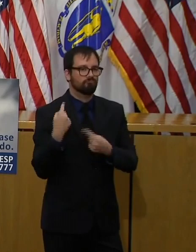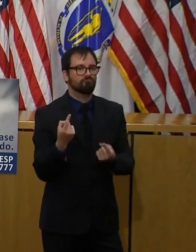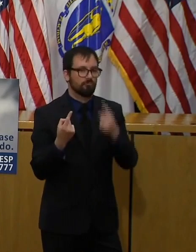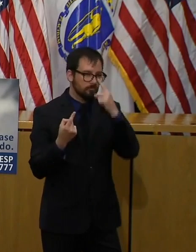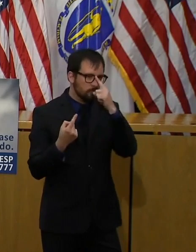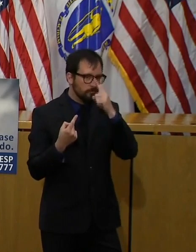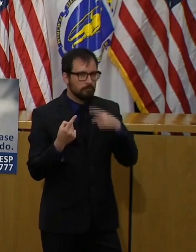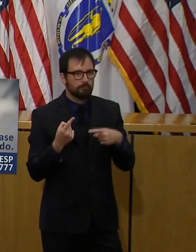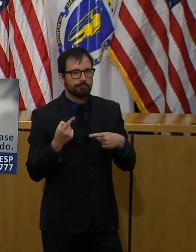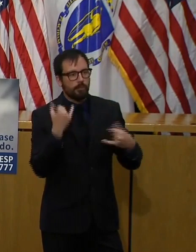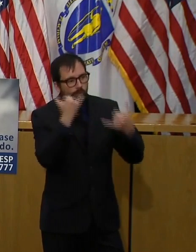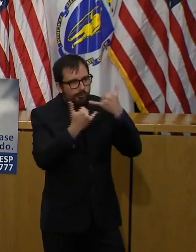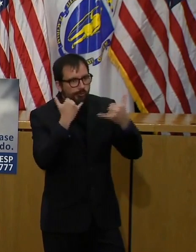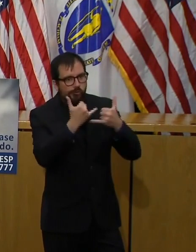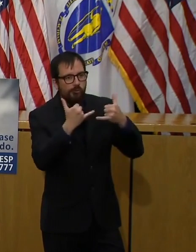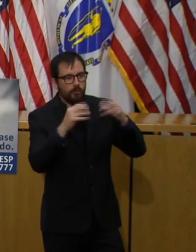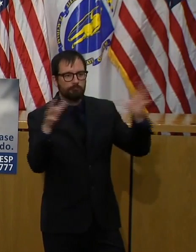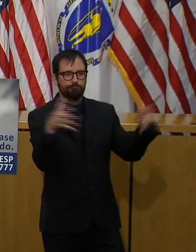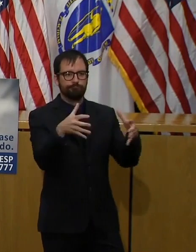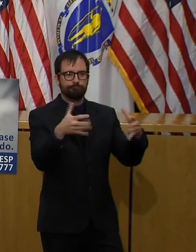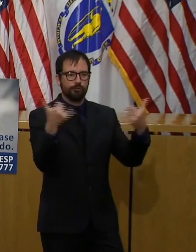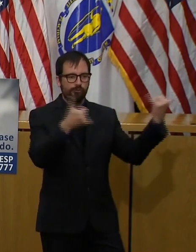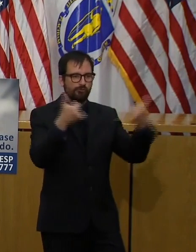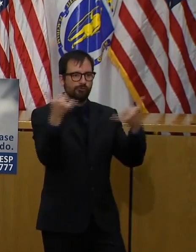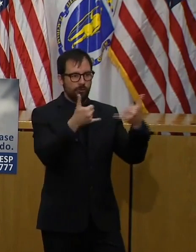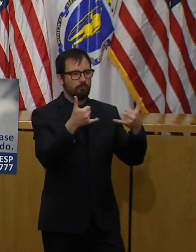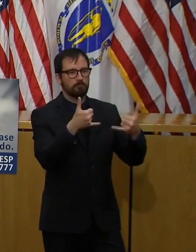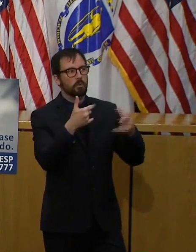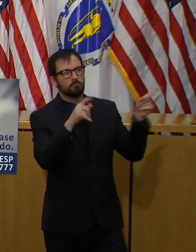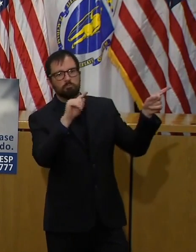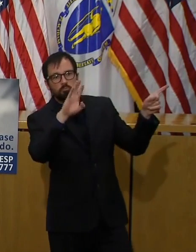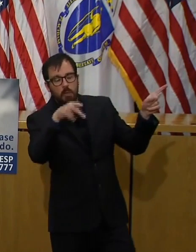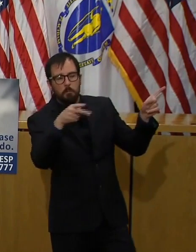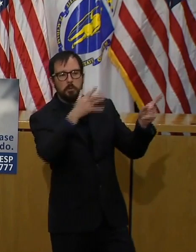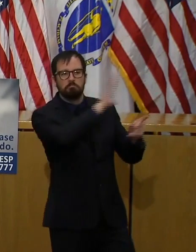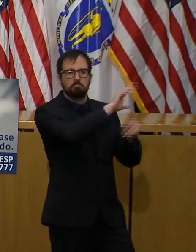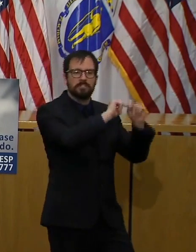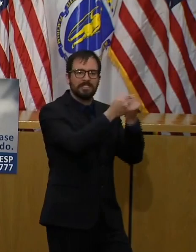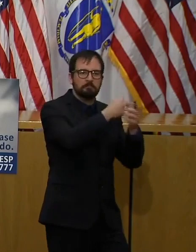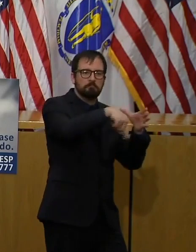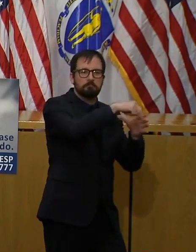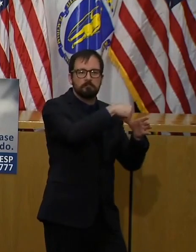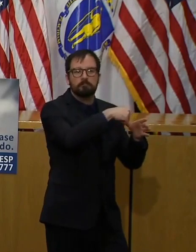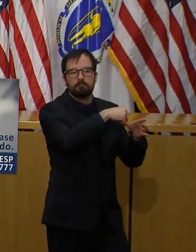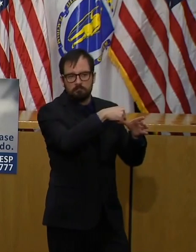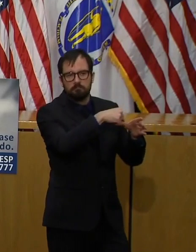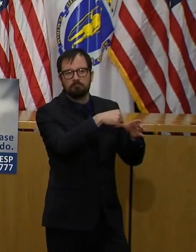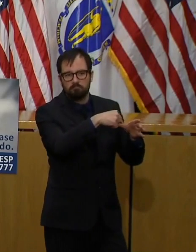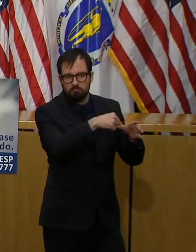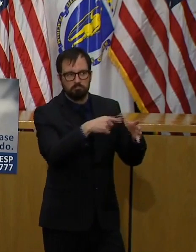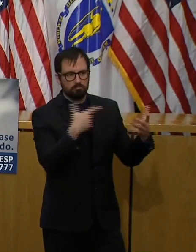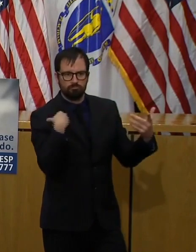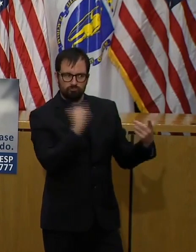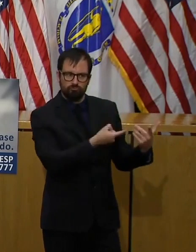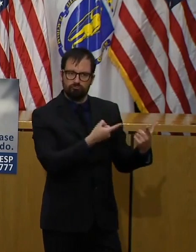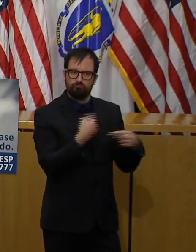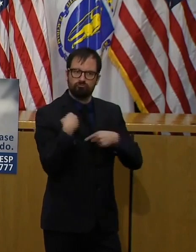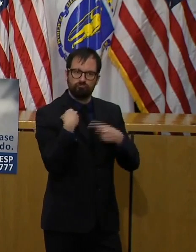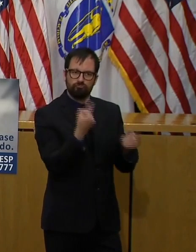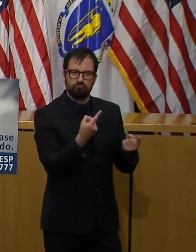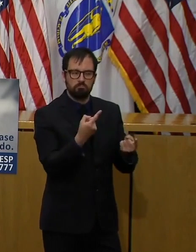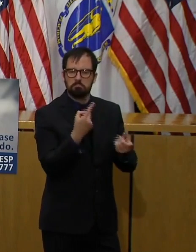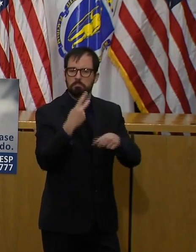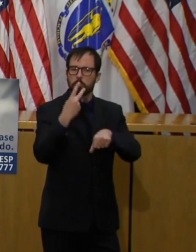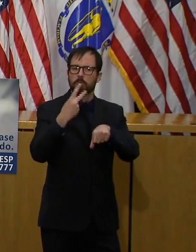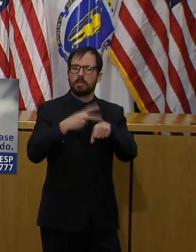president and some of the folks who are part of the task force for the last several weeks. And they're pretty regular. I'm going to be on the